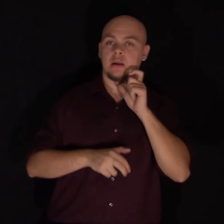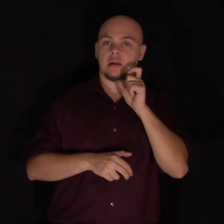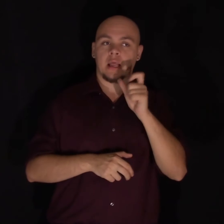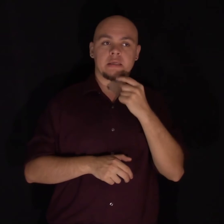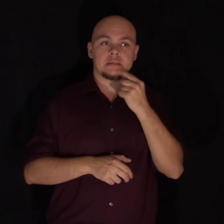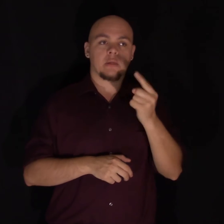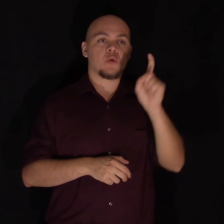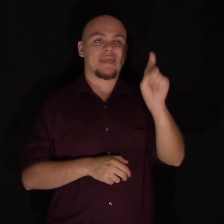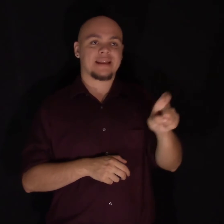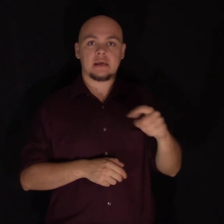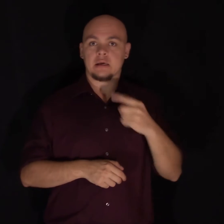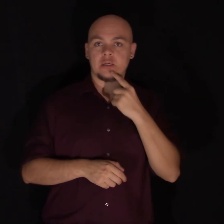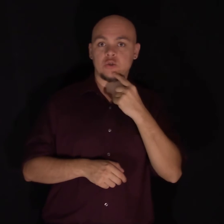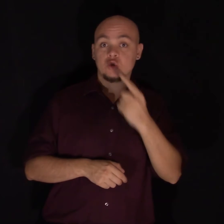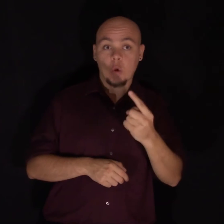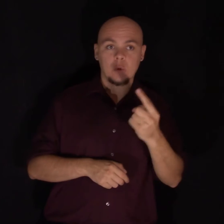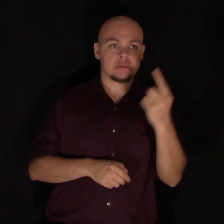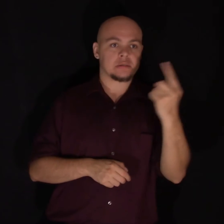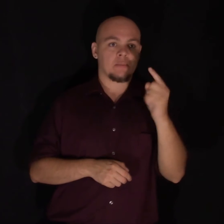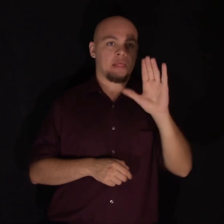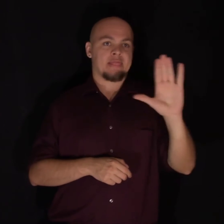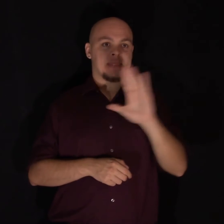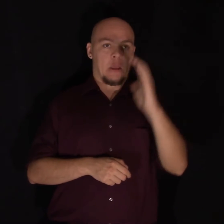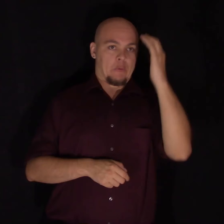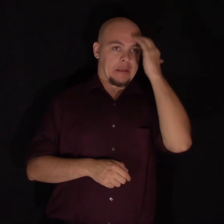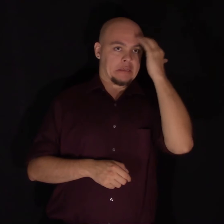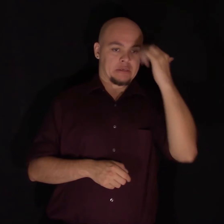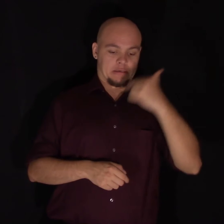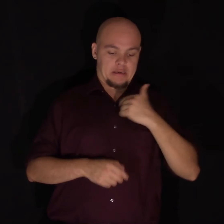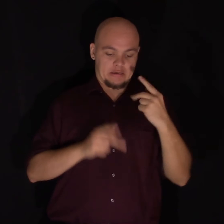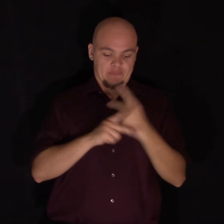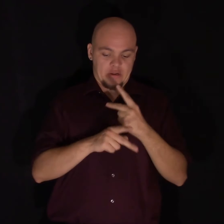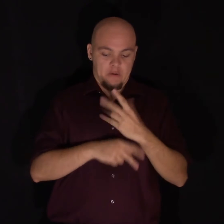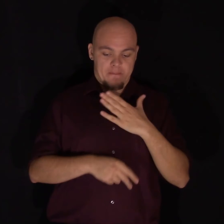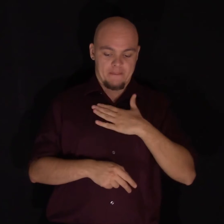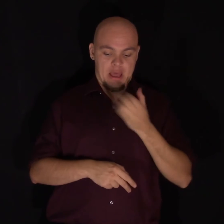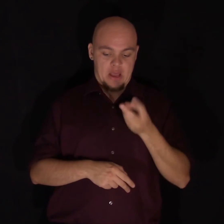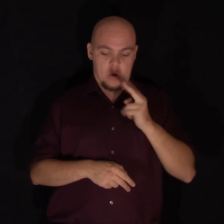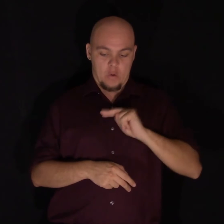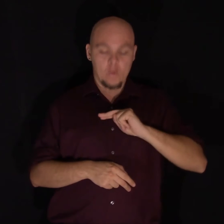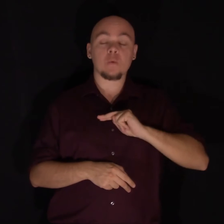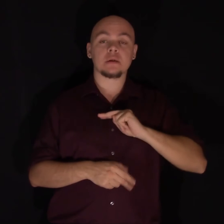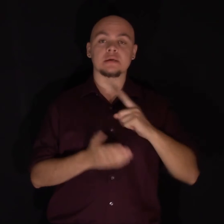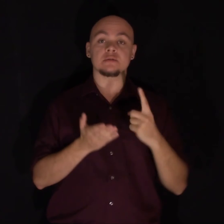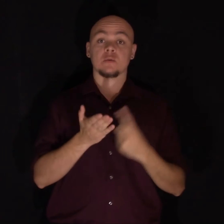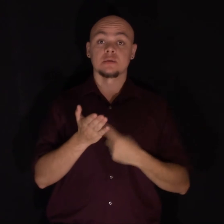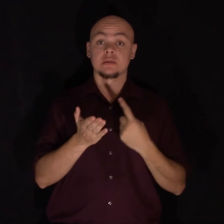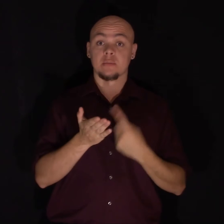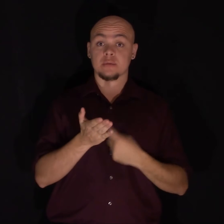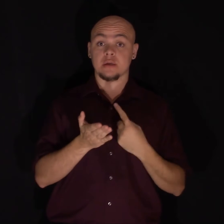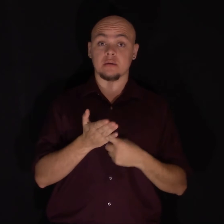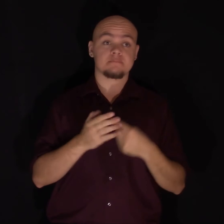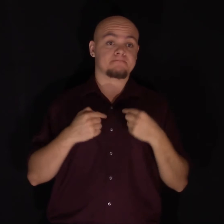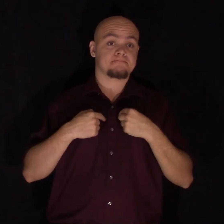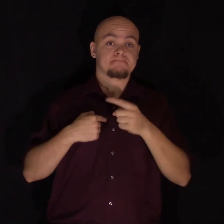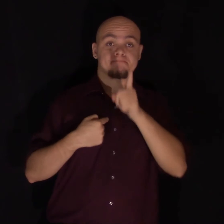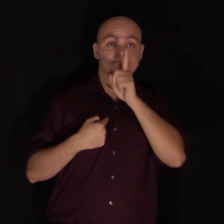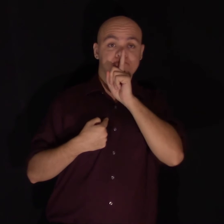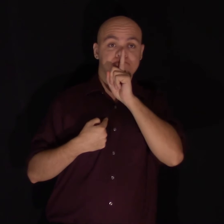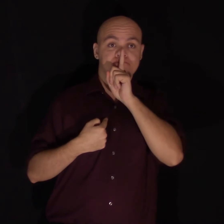told myself I wasn't meant to be anyone's conscience because I still had to figure out being my own, so sometimes I just wouldn't say